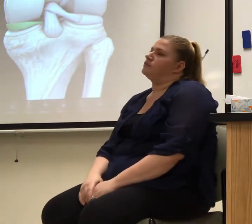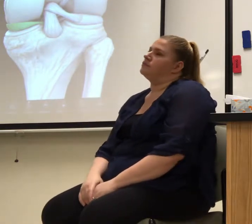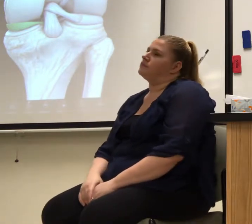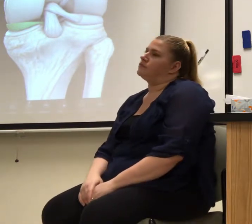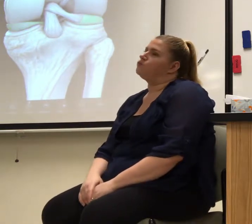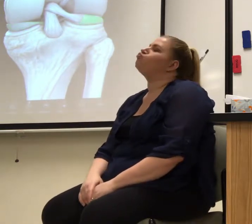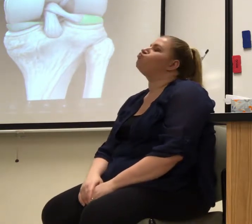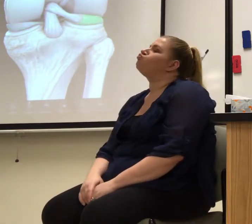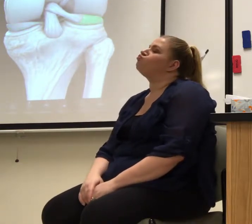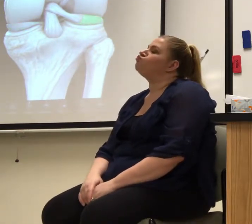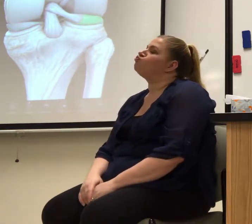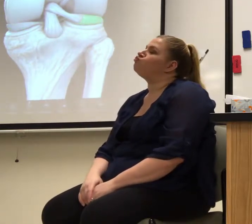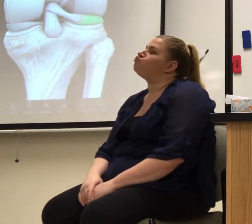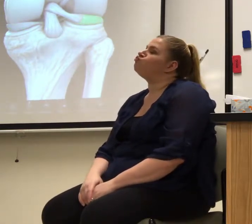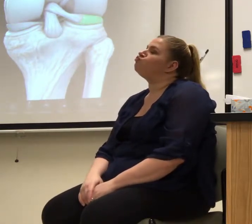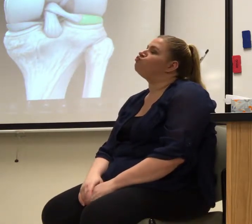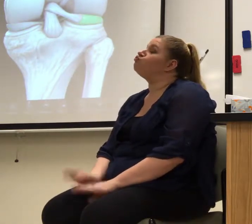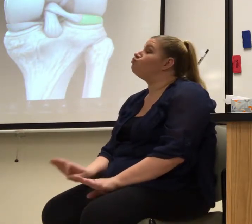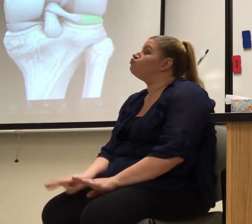So,